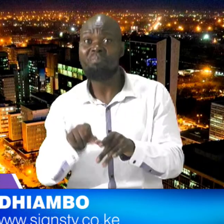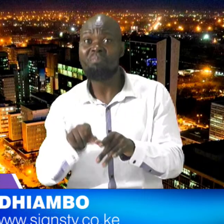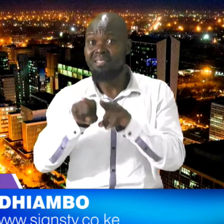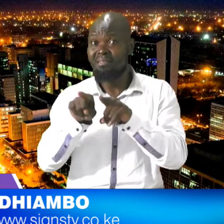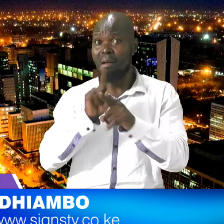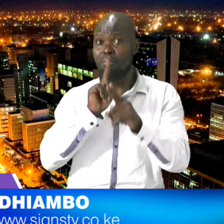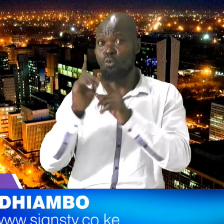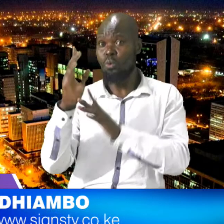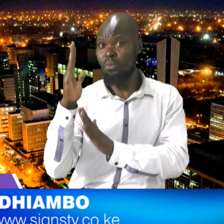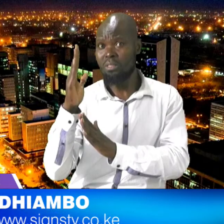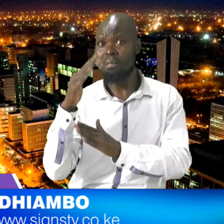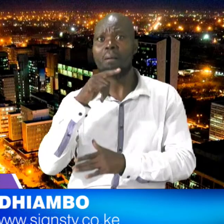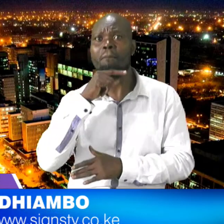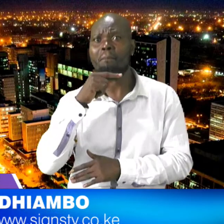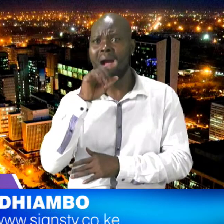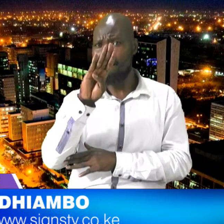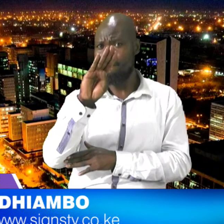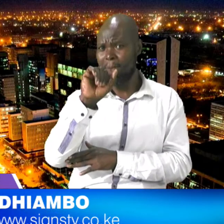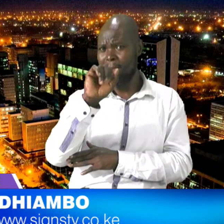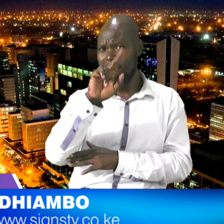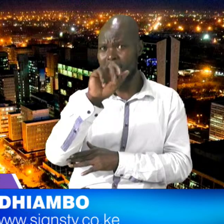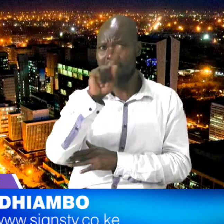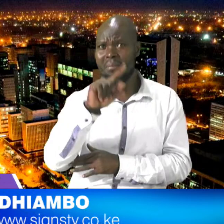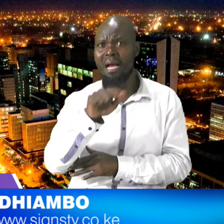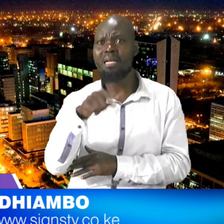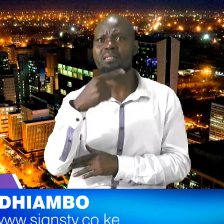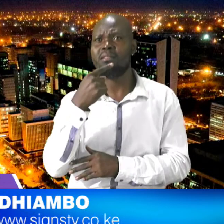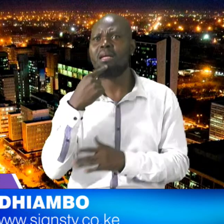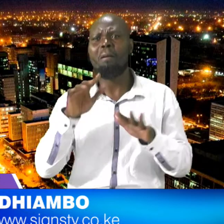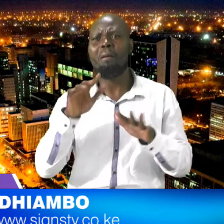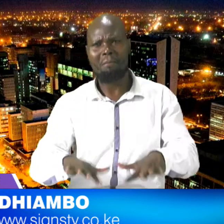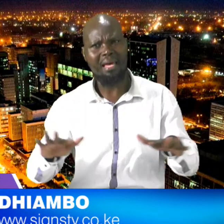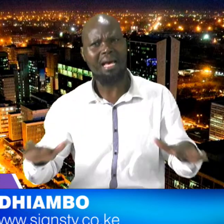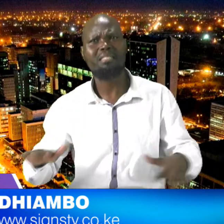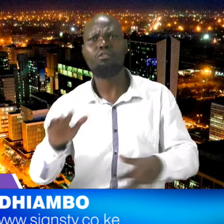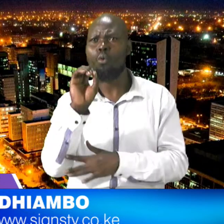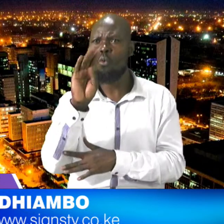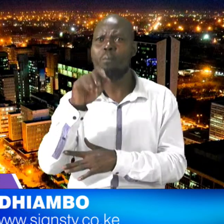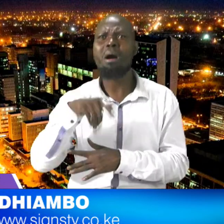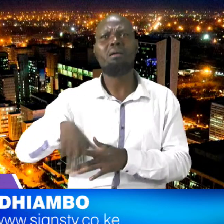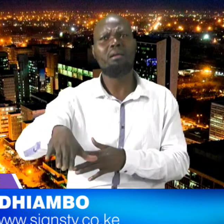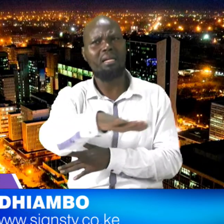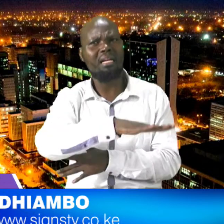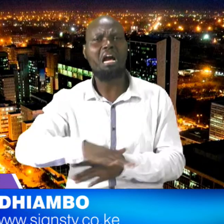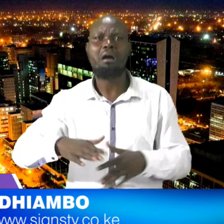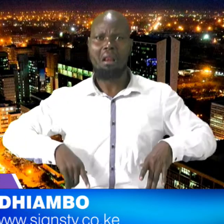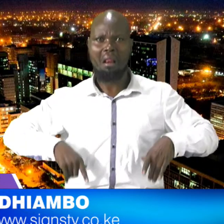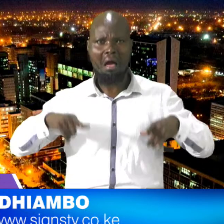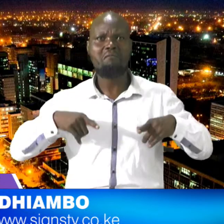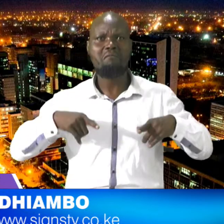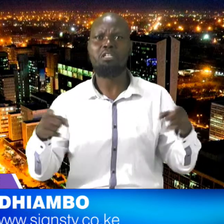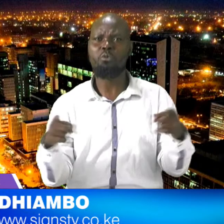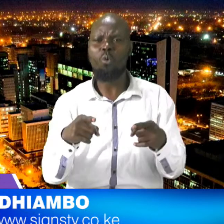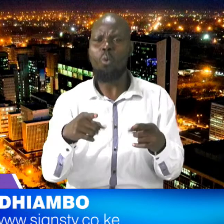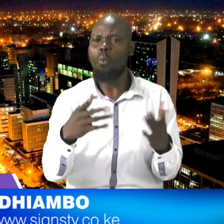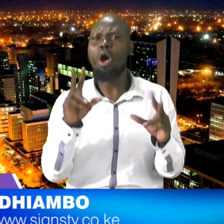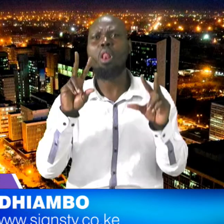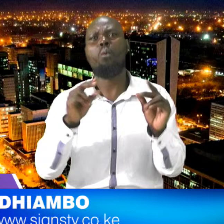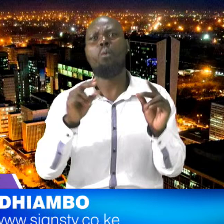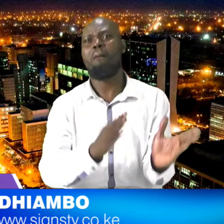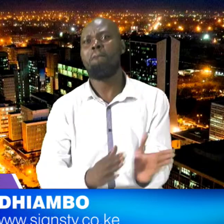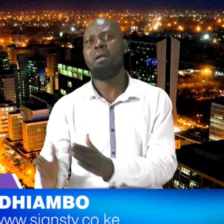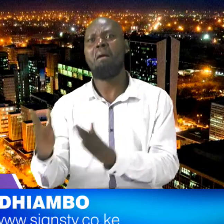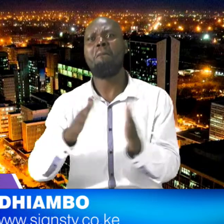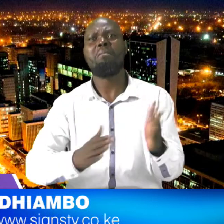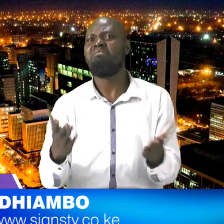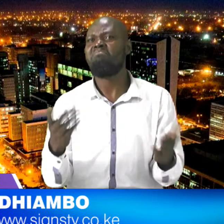the political leadership. Speaking at a security baraza in Makima Market, Obuo reassured residents